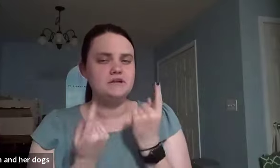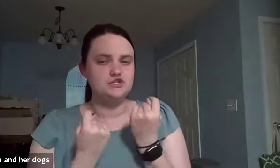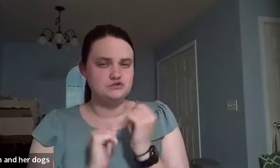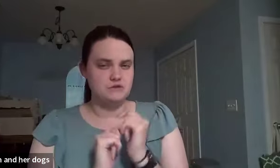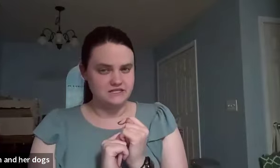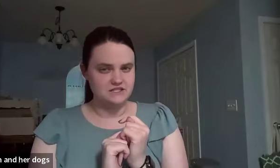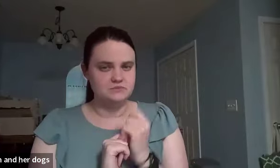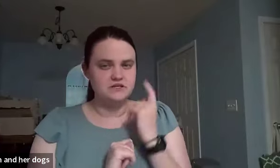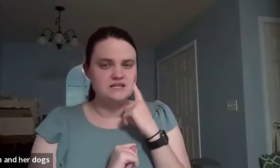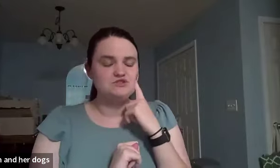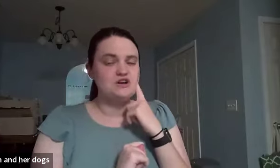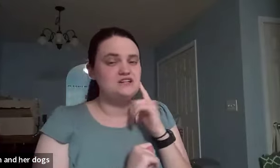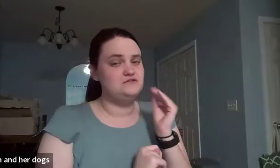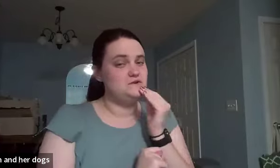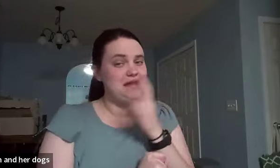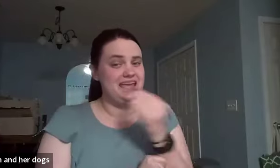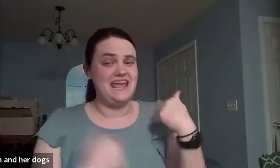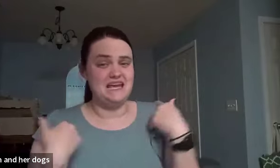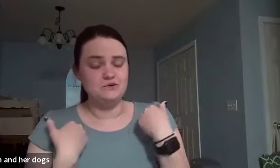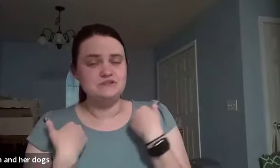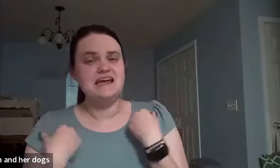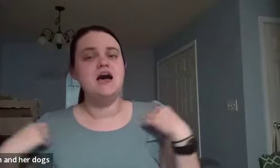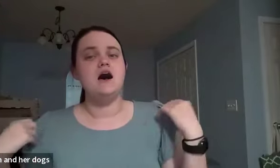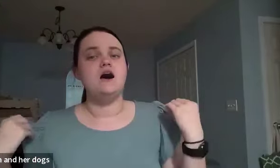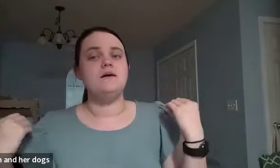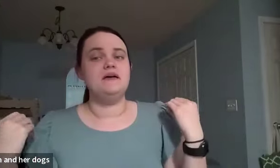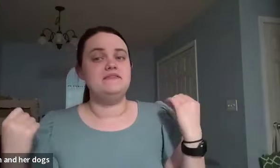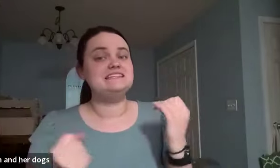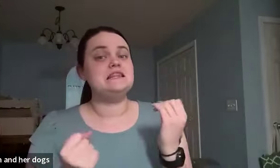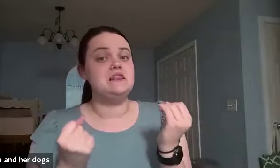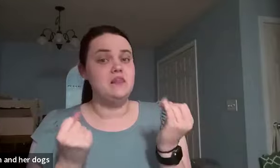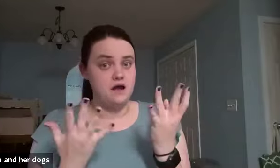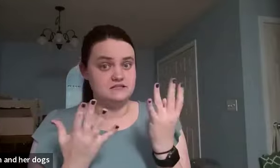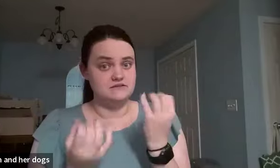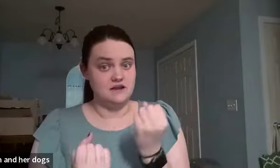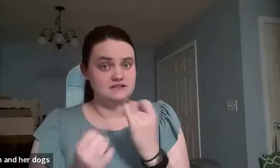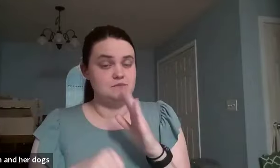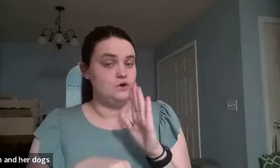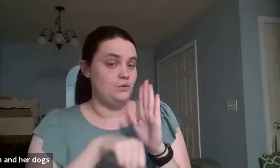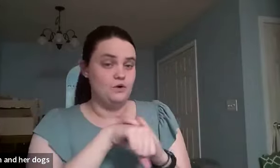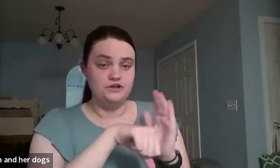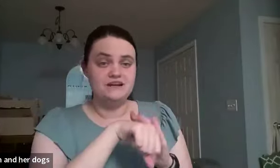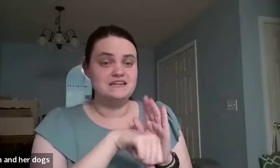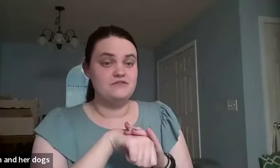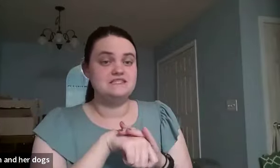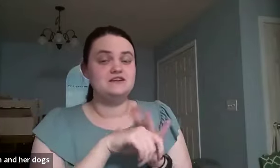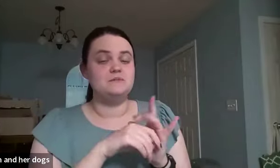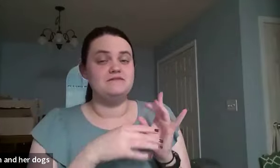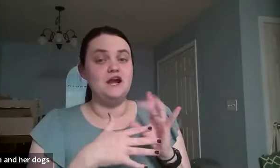going to try to do, because we're trying to do food and animals, and that is a lot of signs. I'm going to warn you guys now, this is going to be a